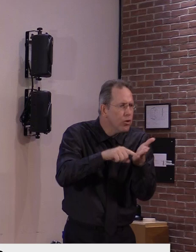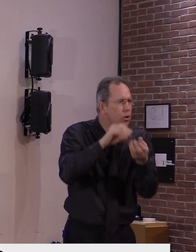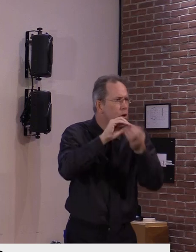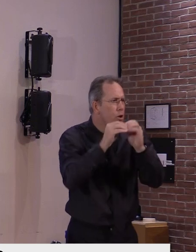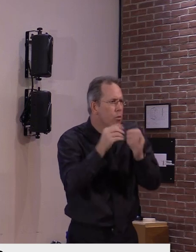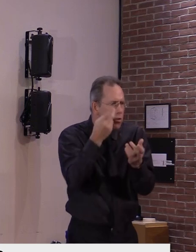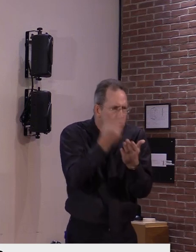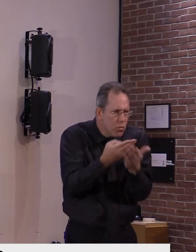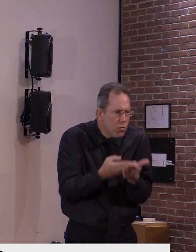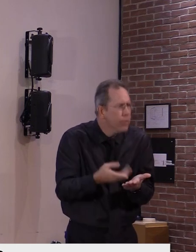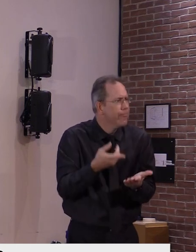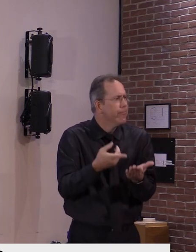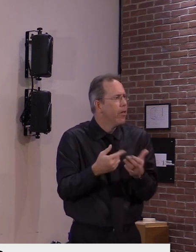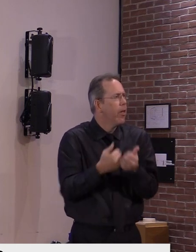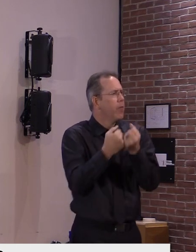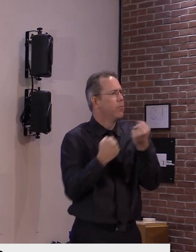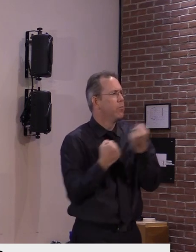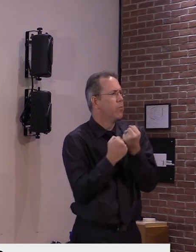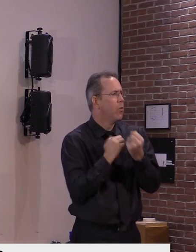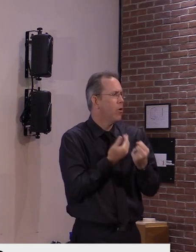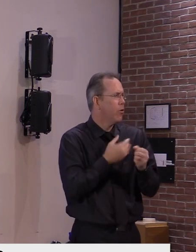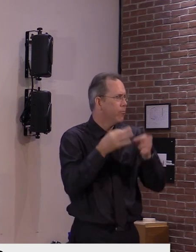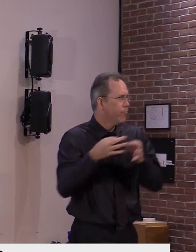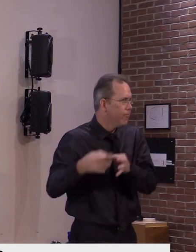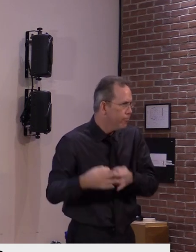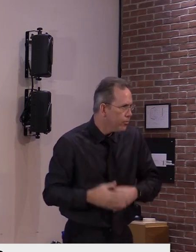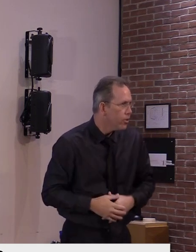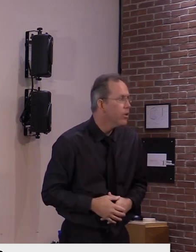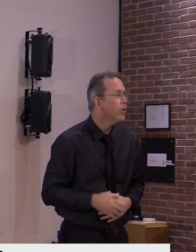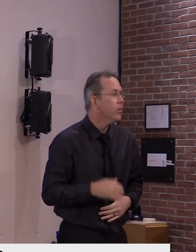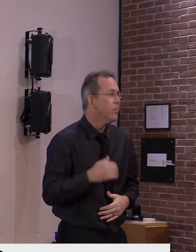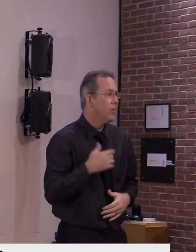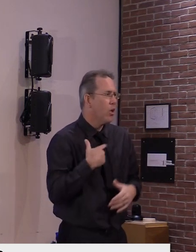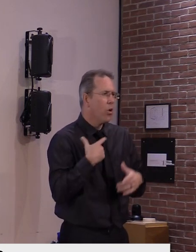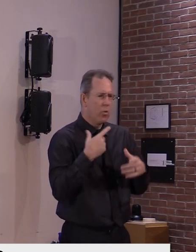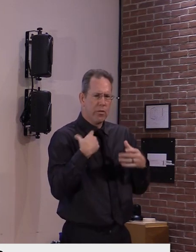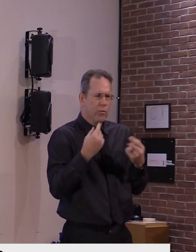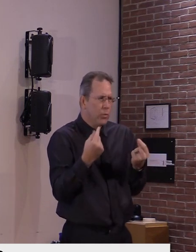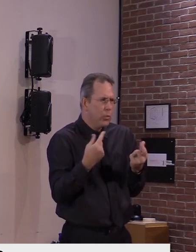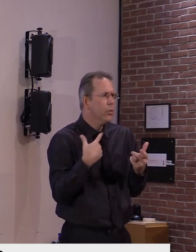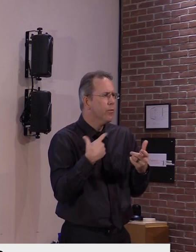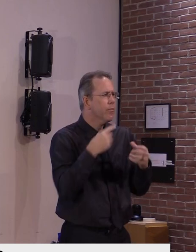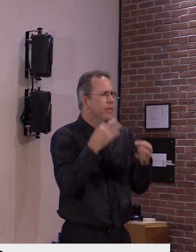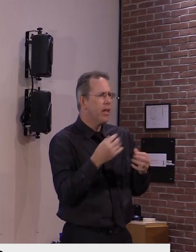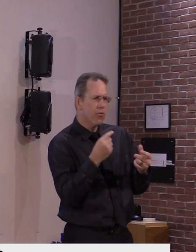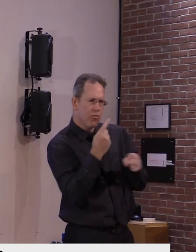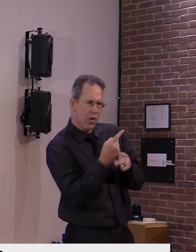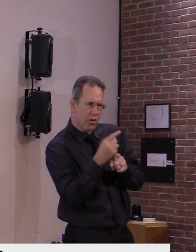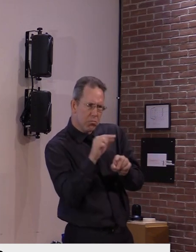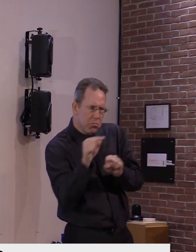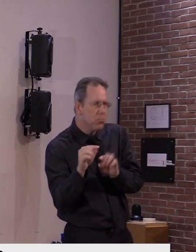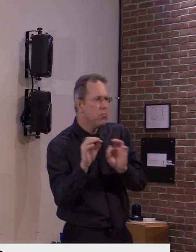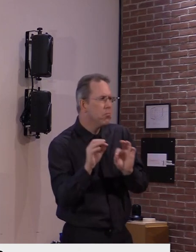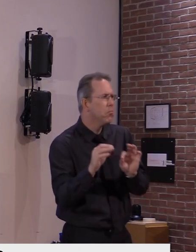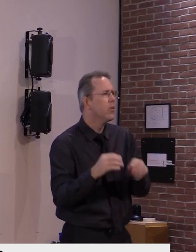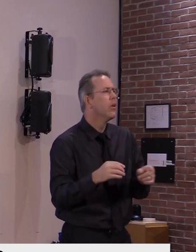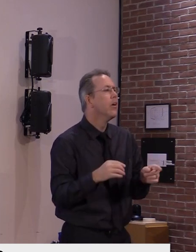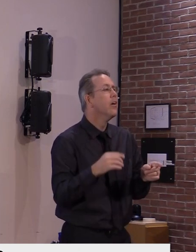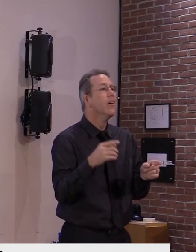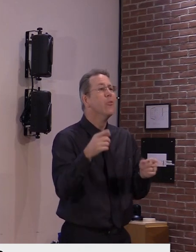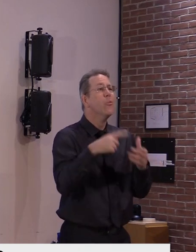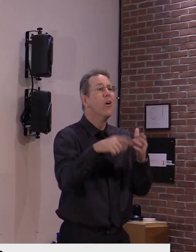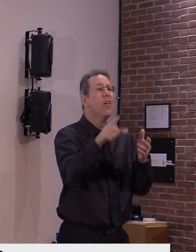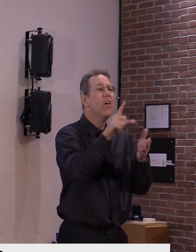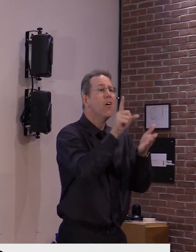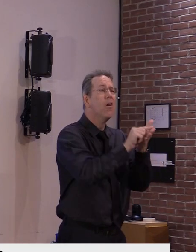make decisions based on what we're seeing on the ground. And I don't think the reporter really got in on the ground here in